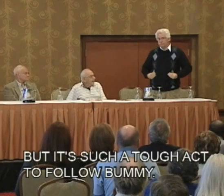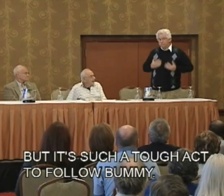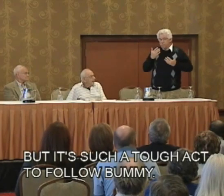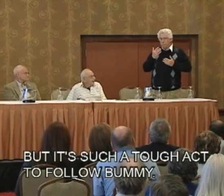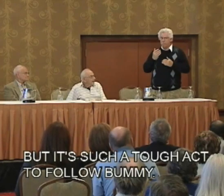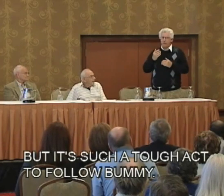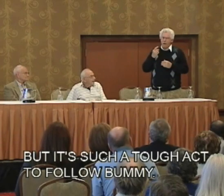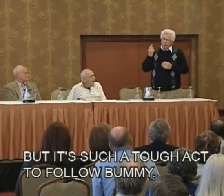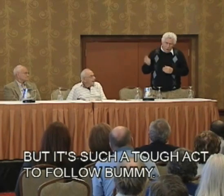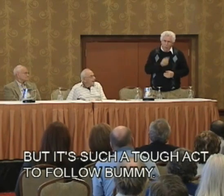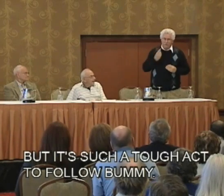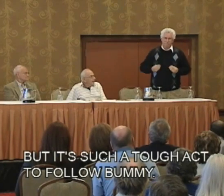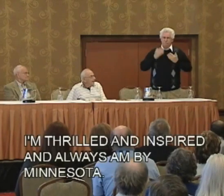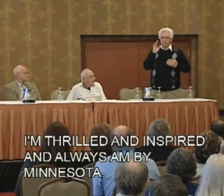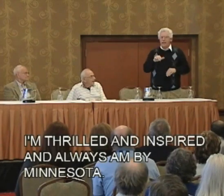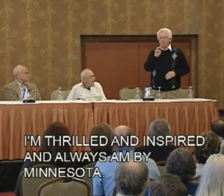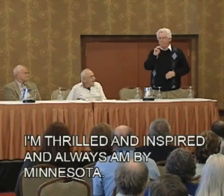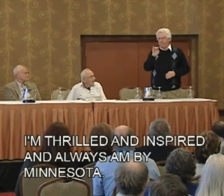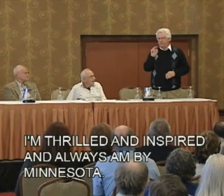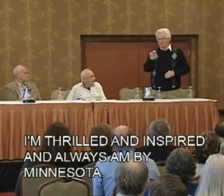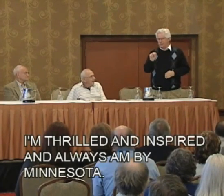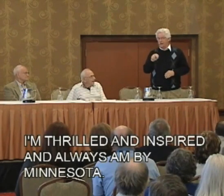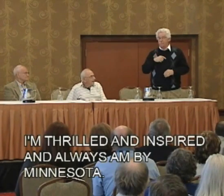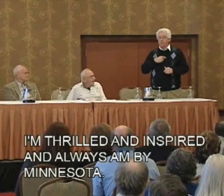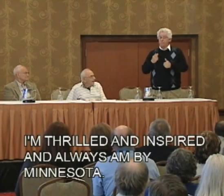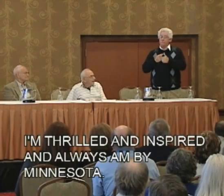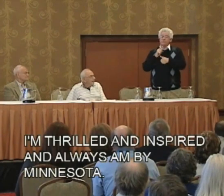I'm thrilled and inspired and always am